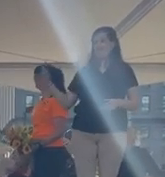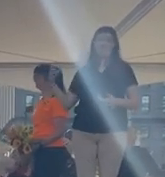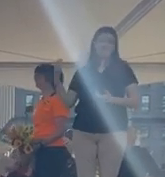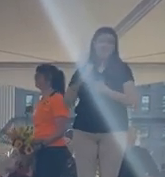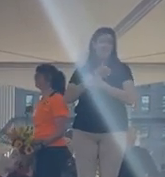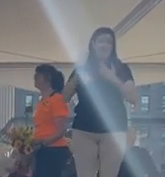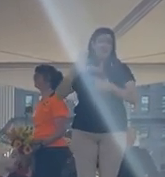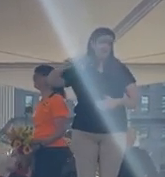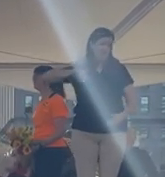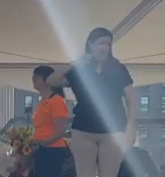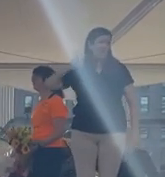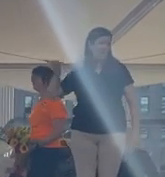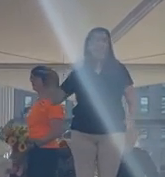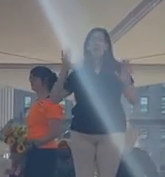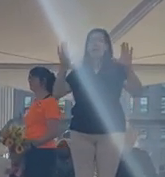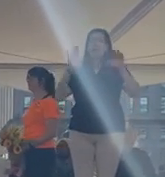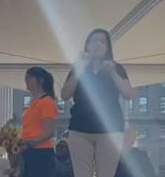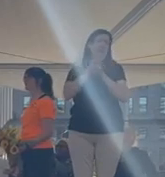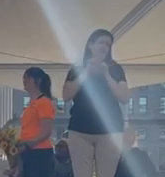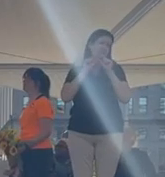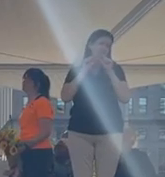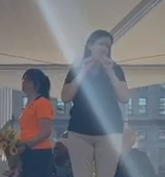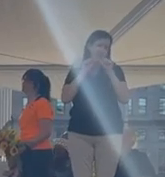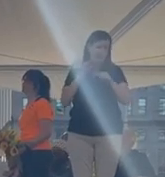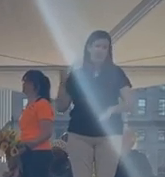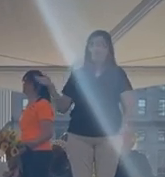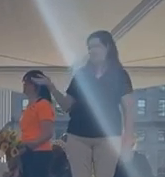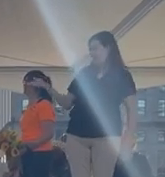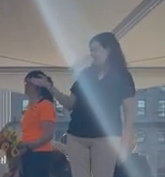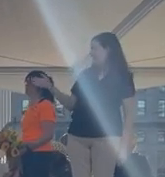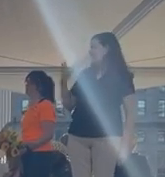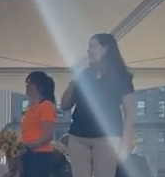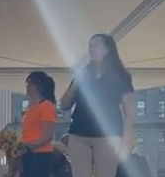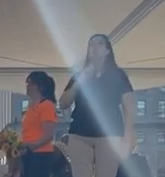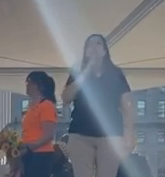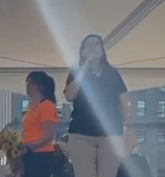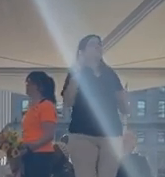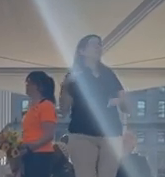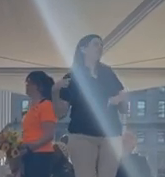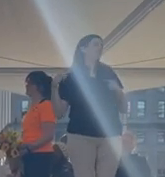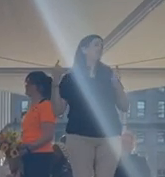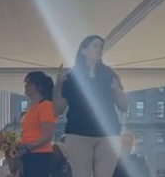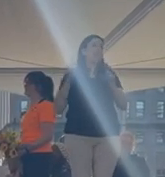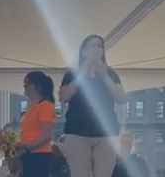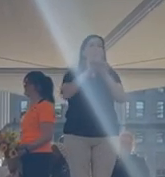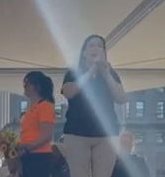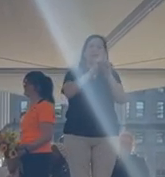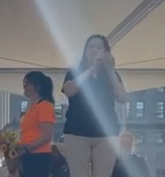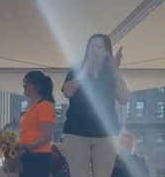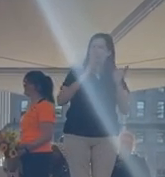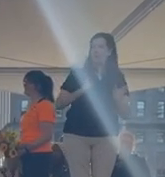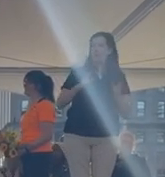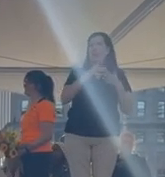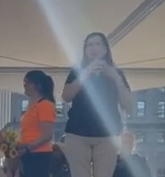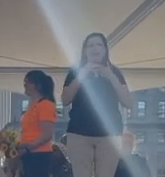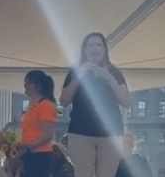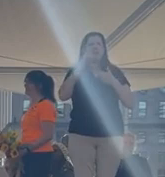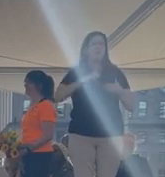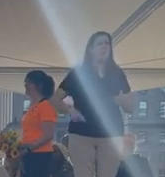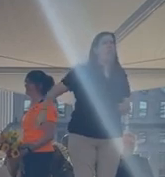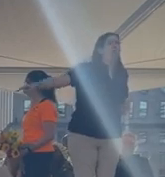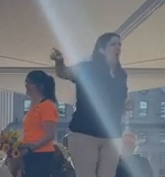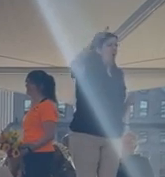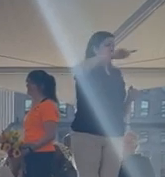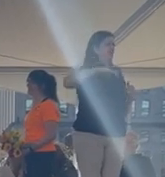that, for the amazing work we continue to do. And certainly Melanie has been a mentor and a leader to all of